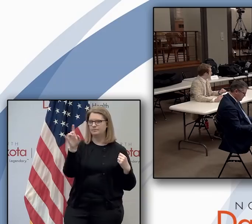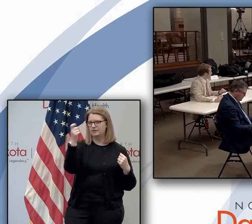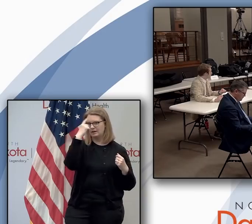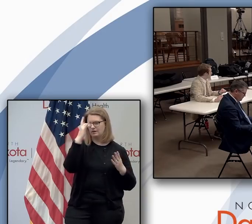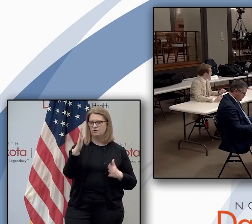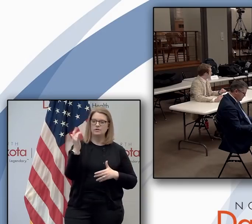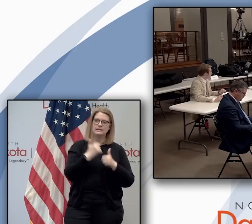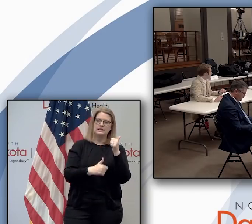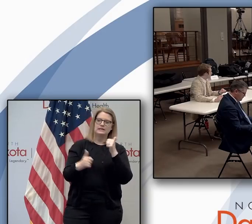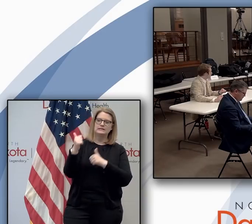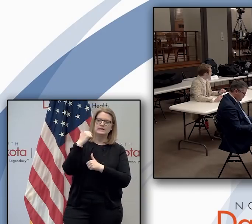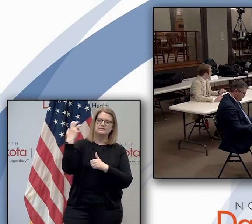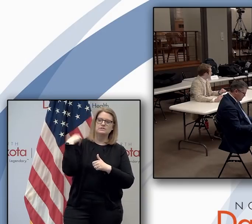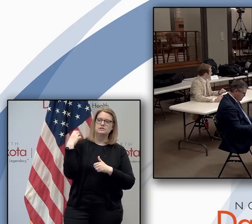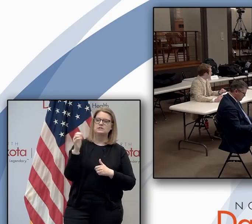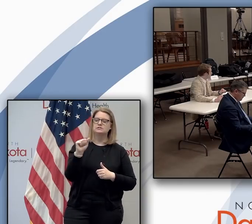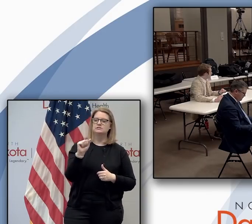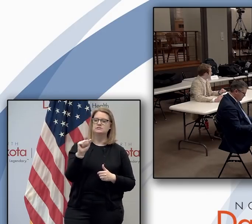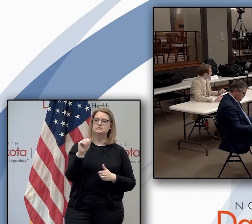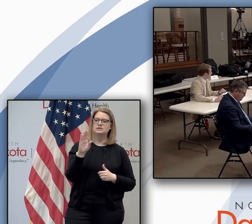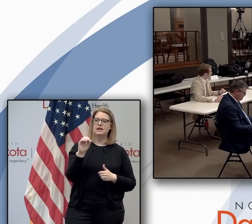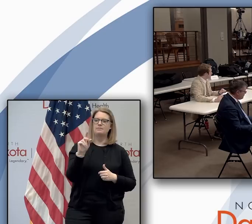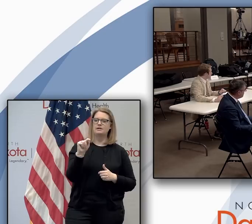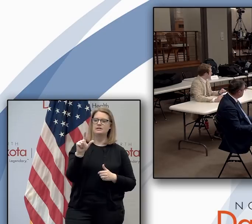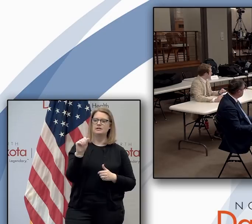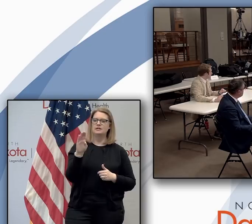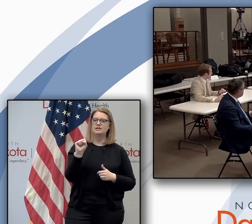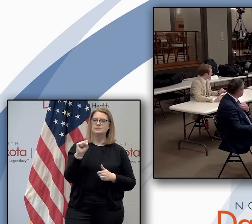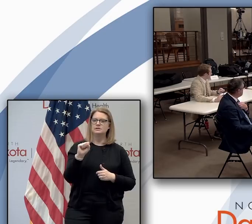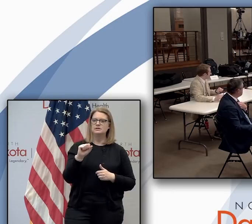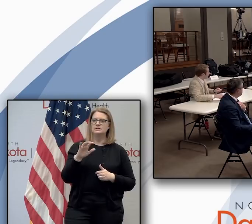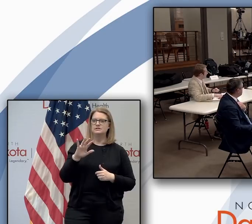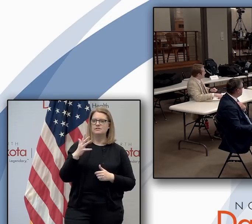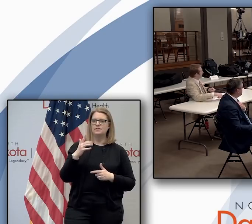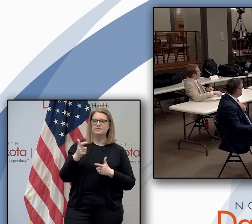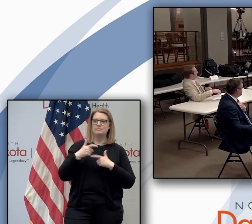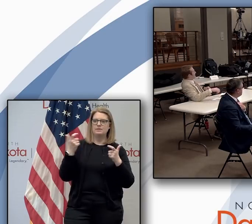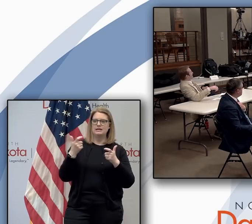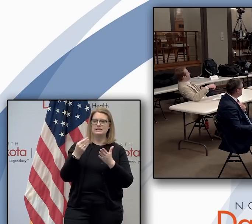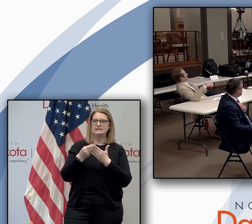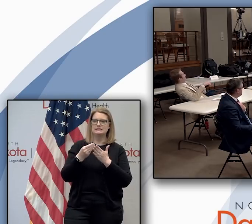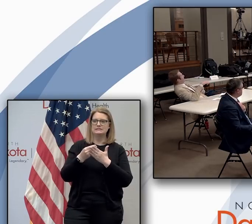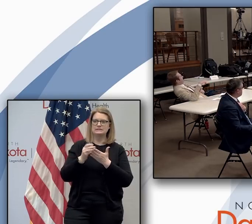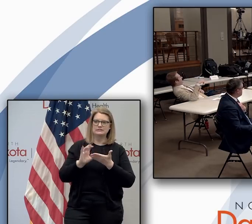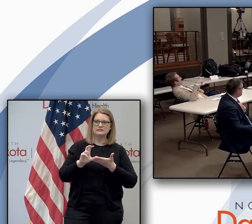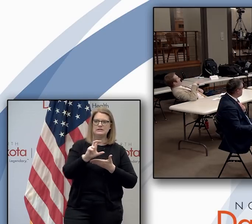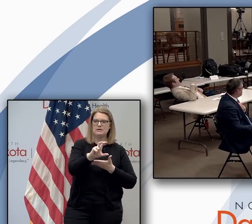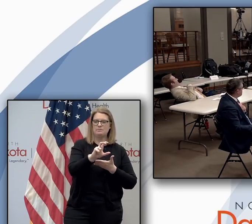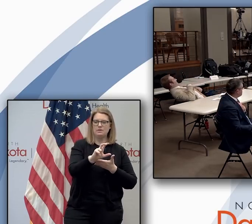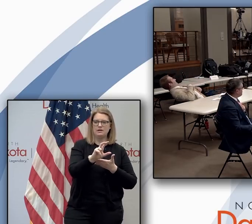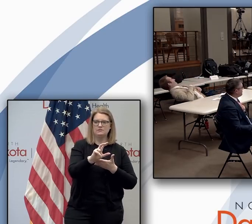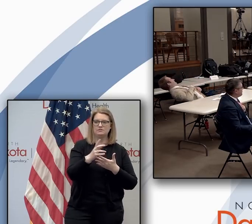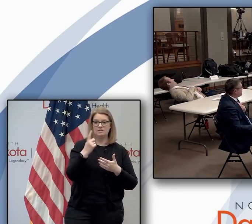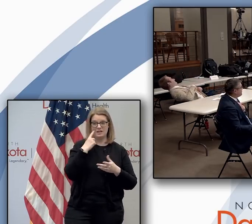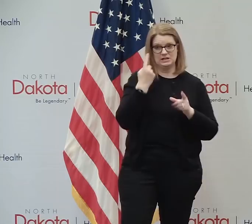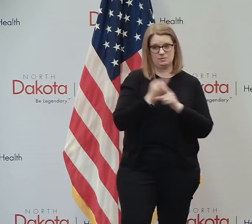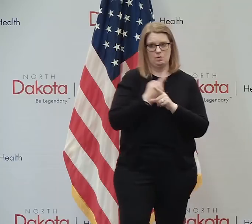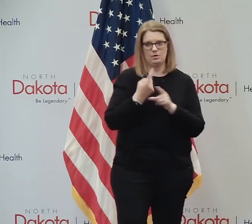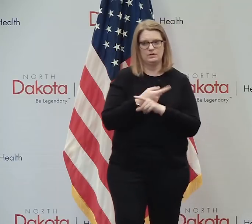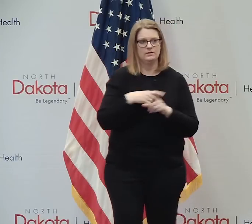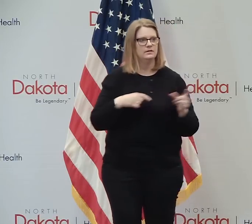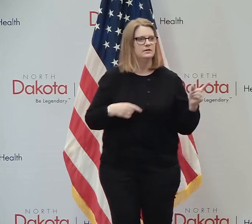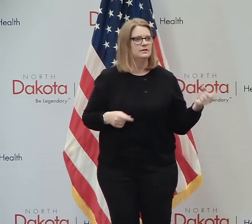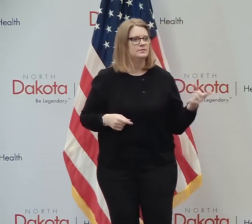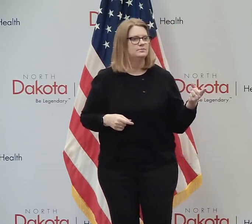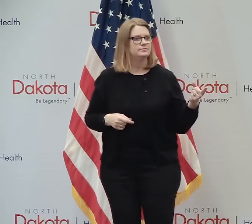the executive chair of Abbott Labs is your 5th largest campaign contributor. Do you think that's appropriate of him during this time? Well, one thing I